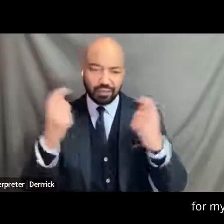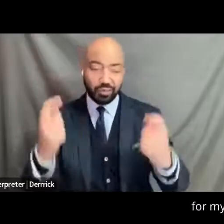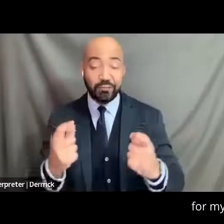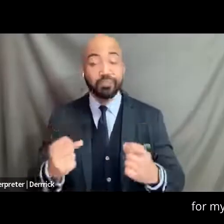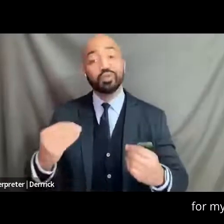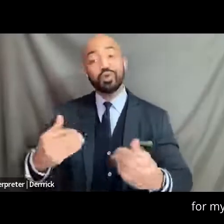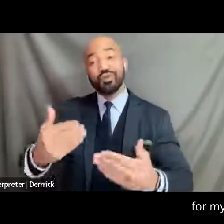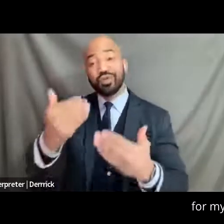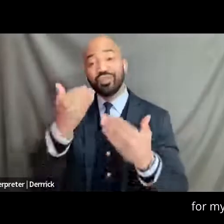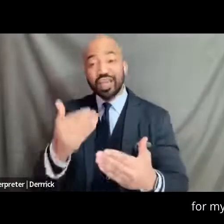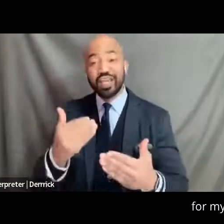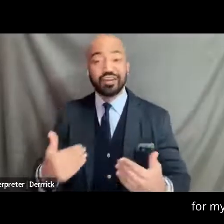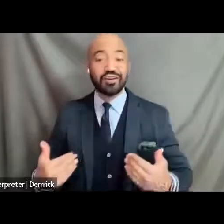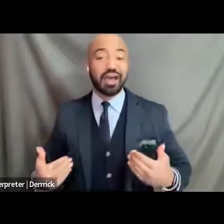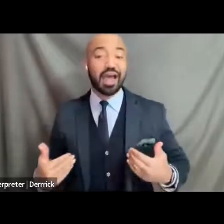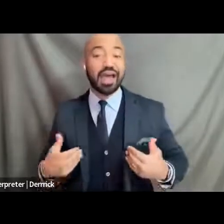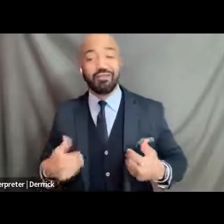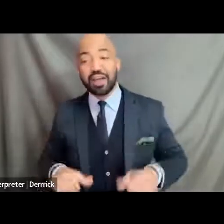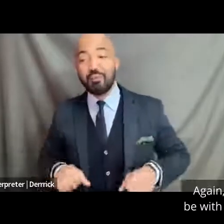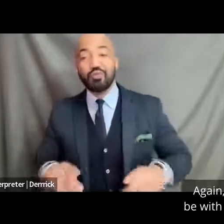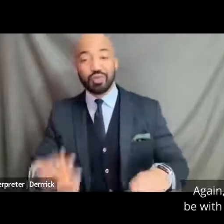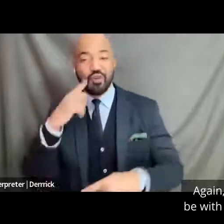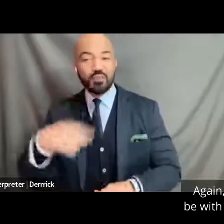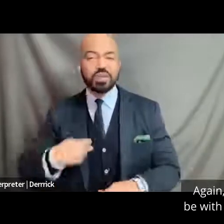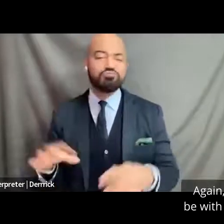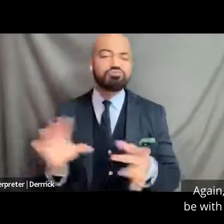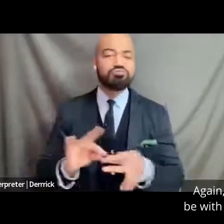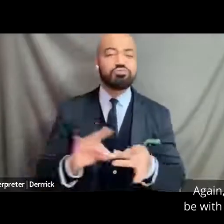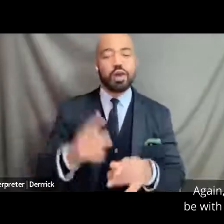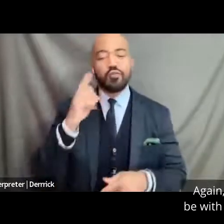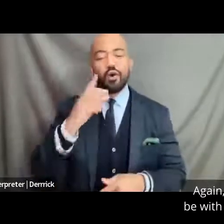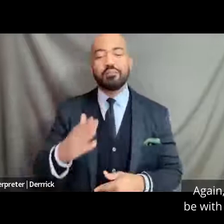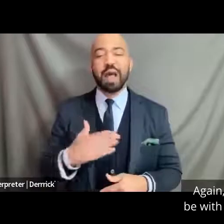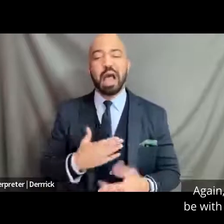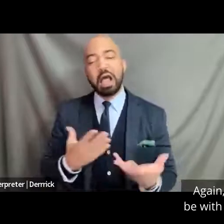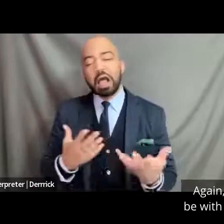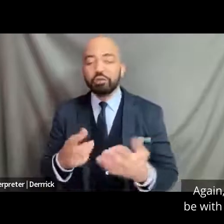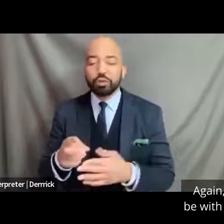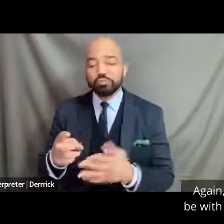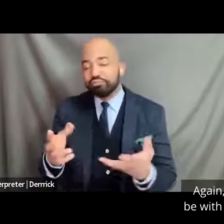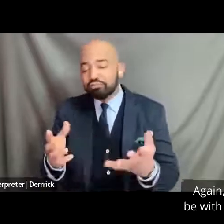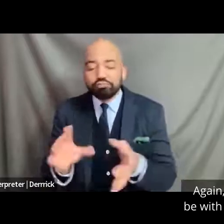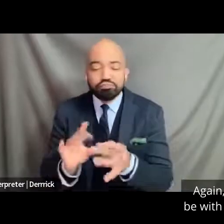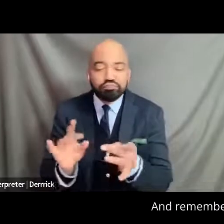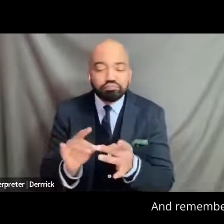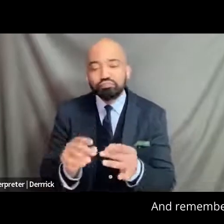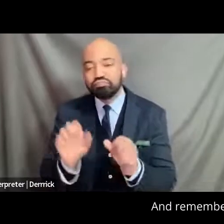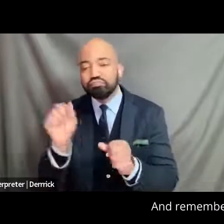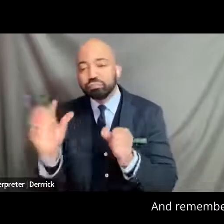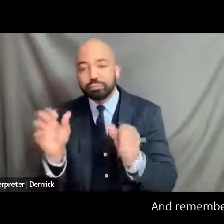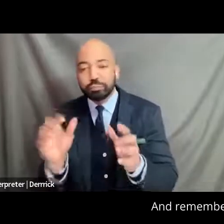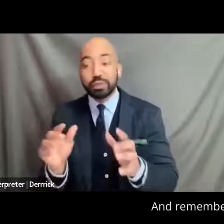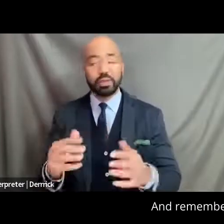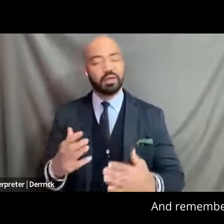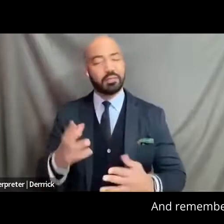space for my little two cents um again i'm honored to to be with everybody today and and remember um we're in